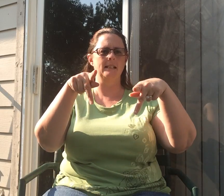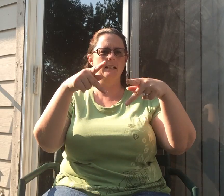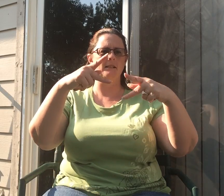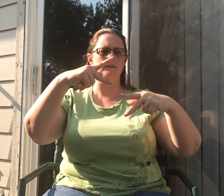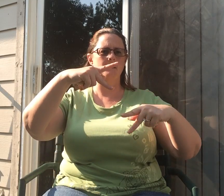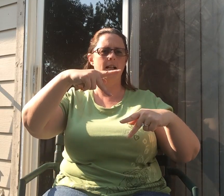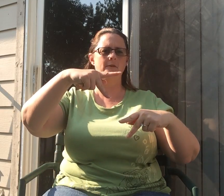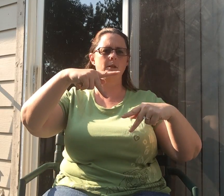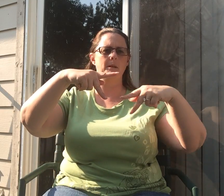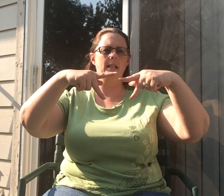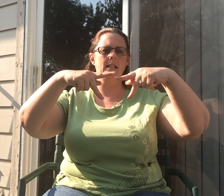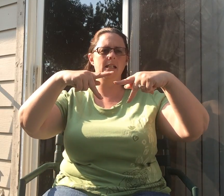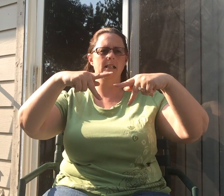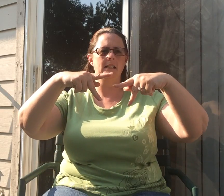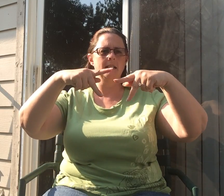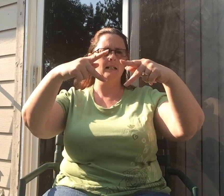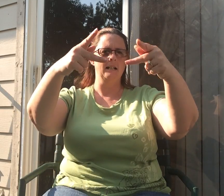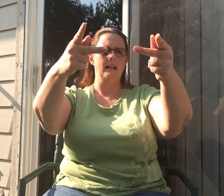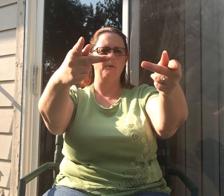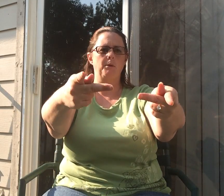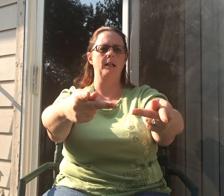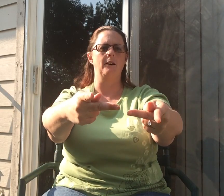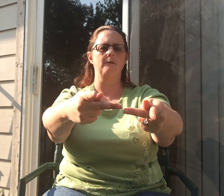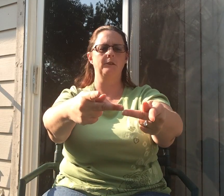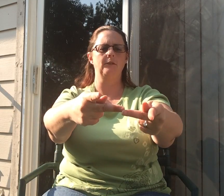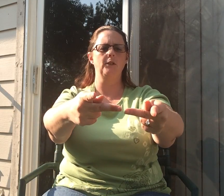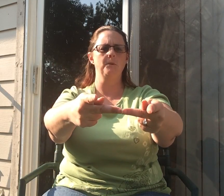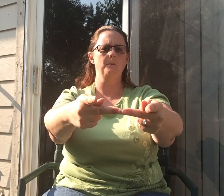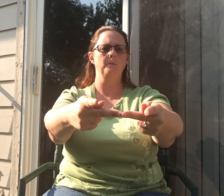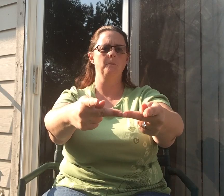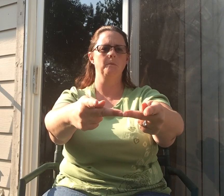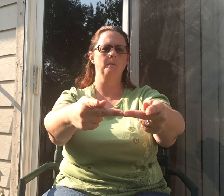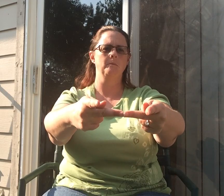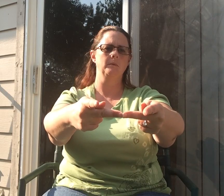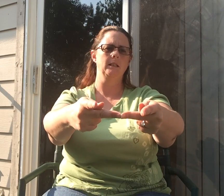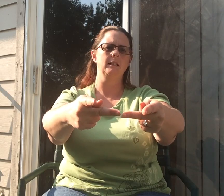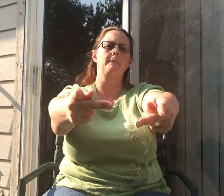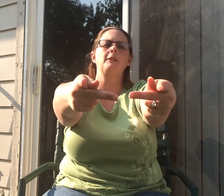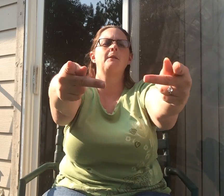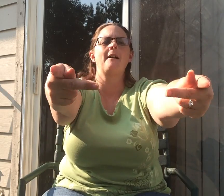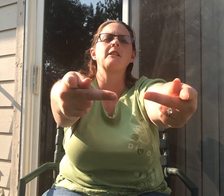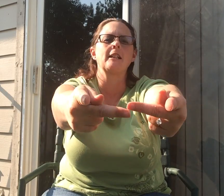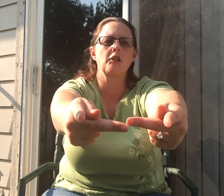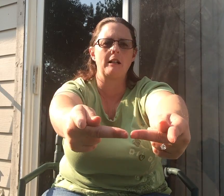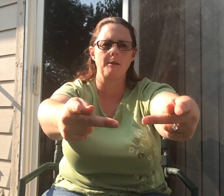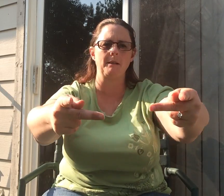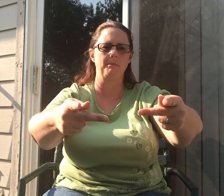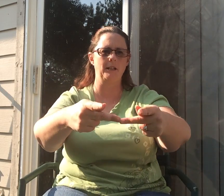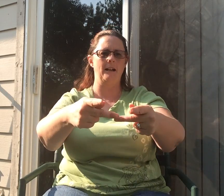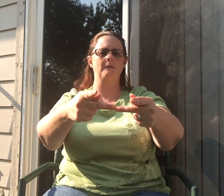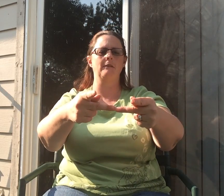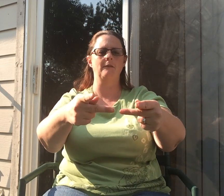the sign for the P. Put it out in front of you. I mean, you don't have to like stretch, but put it out in front of